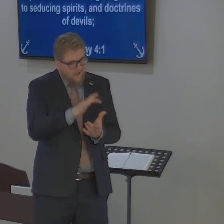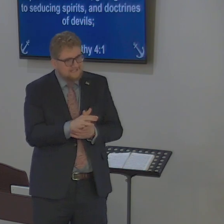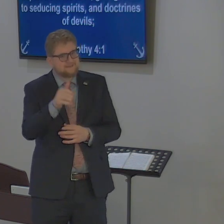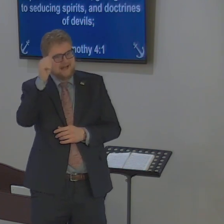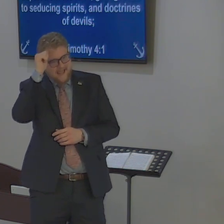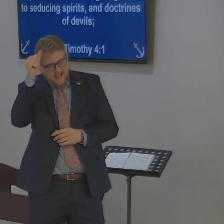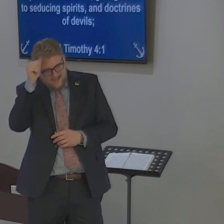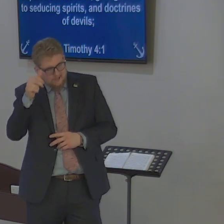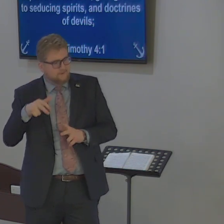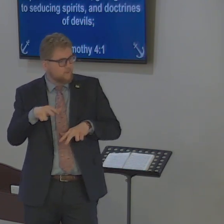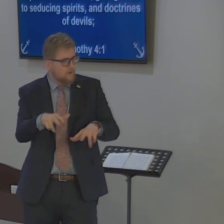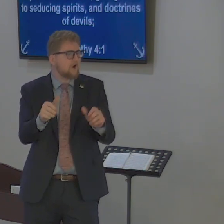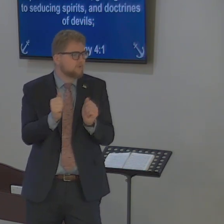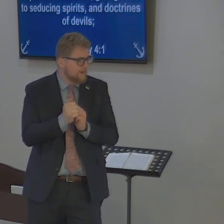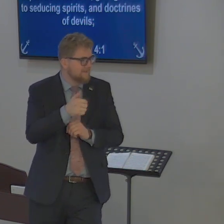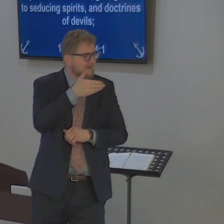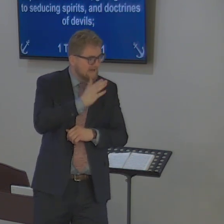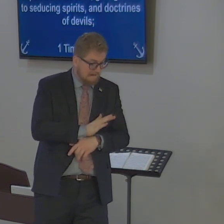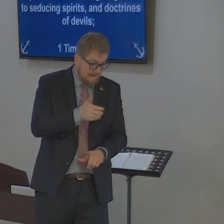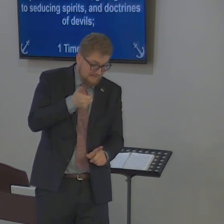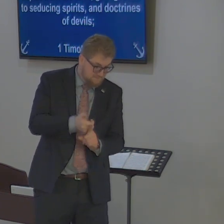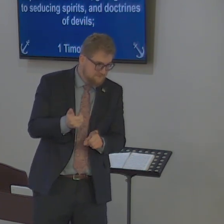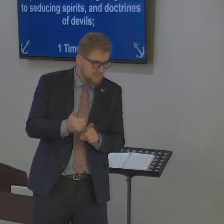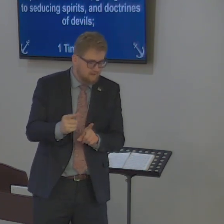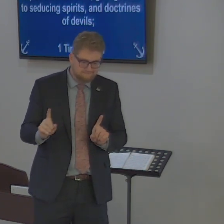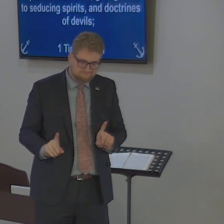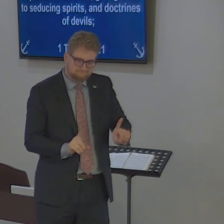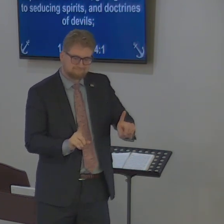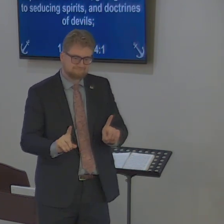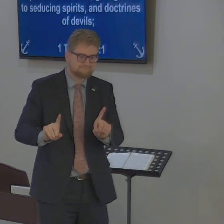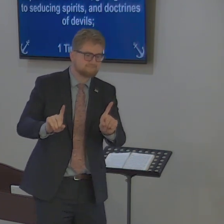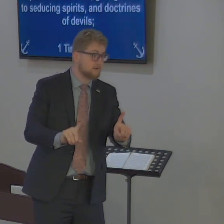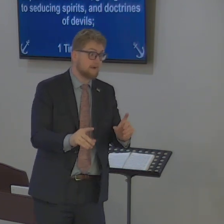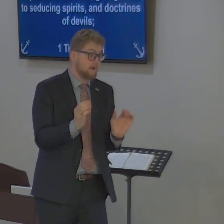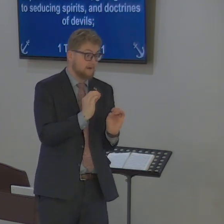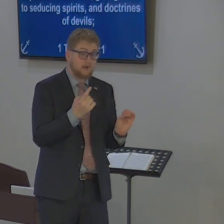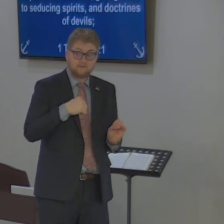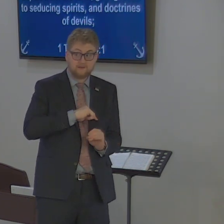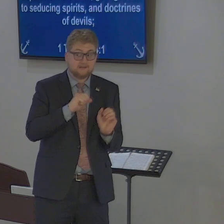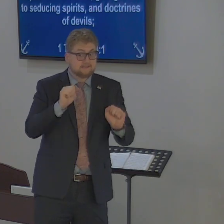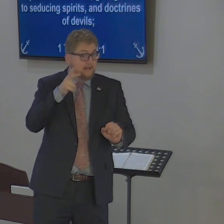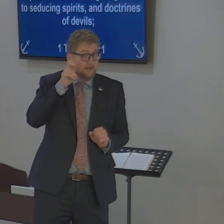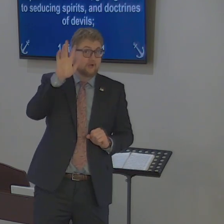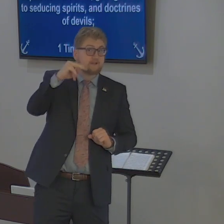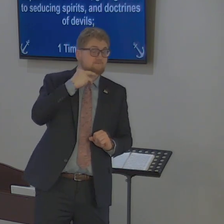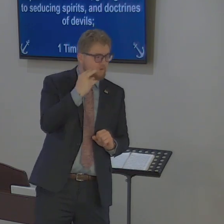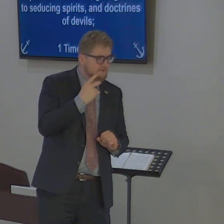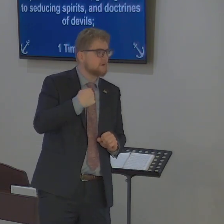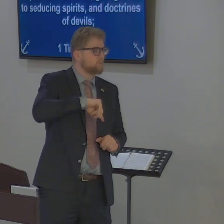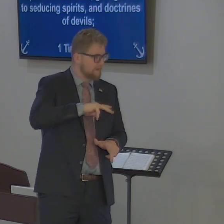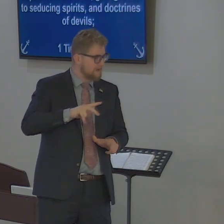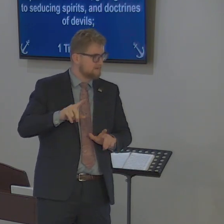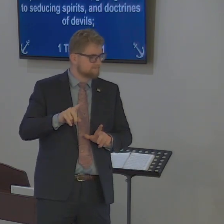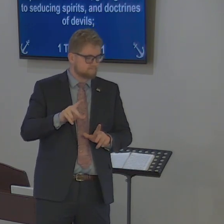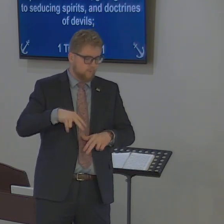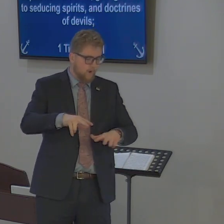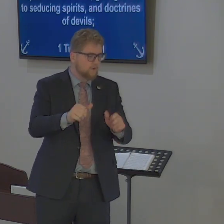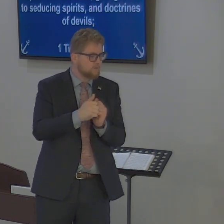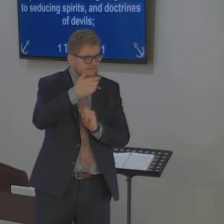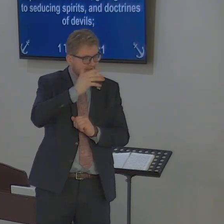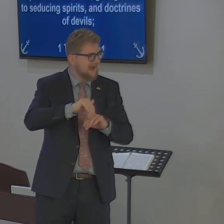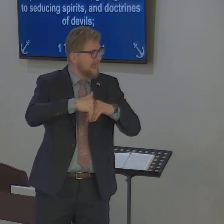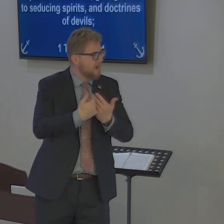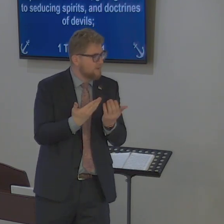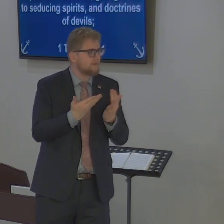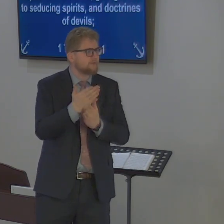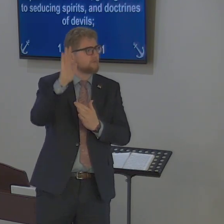day with God. And none of us have walked with God because we can't hear His voice. We walk with God through His scripture that He gives us. But daily, they were in